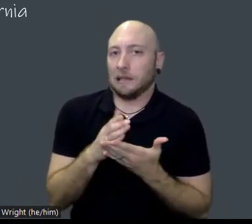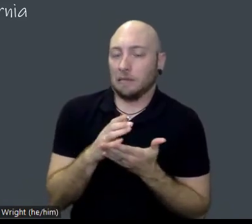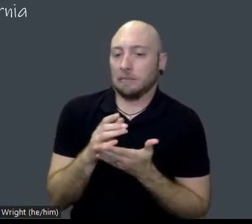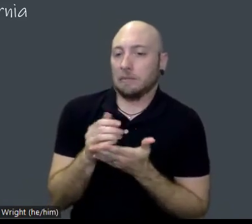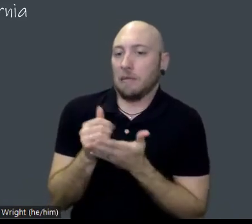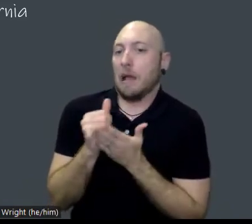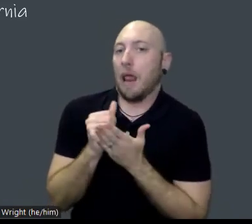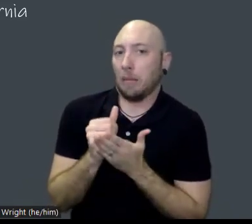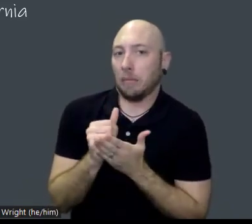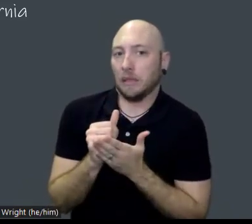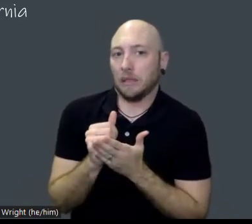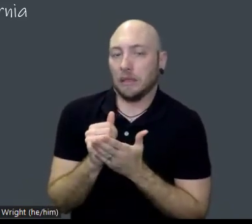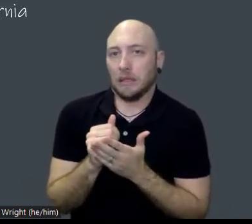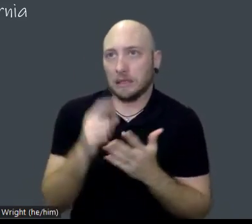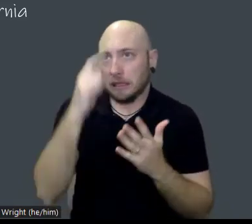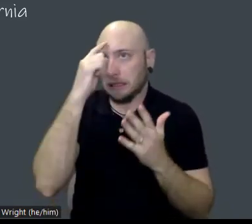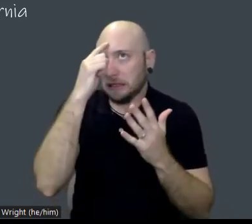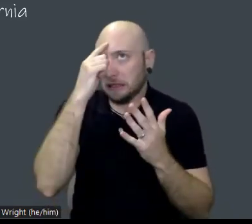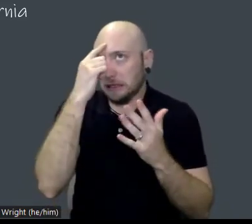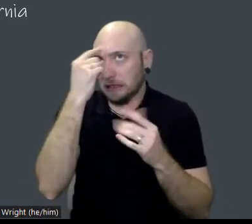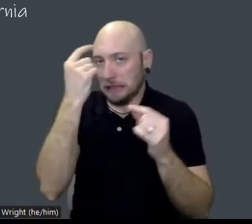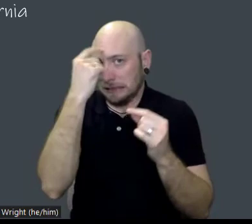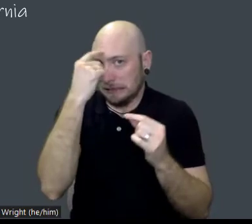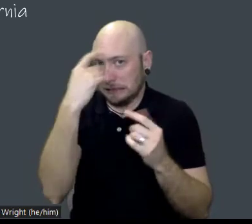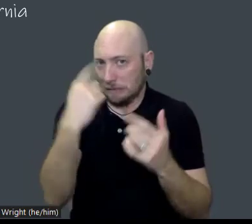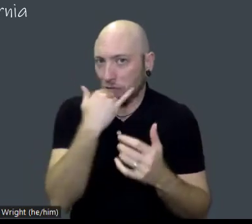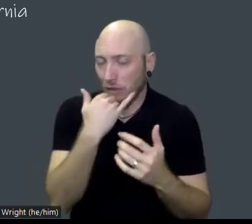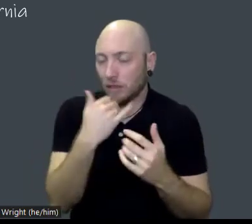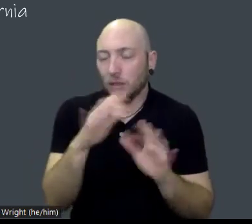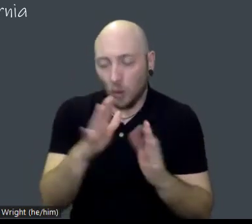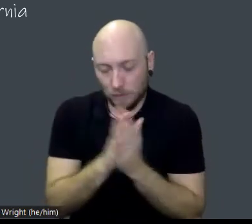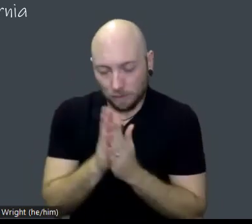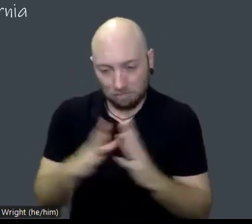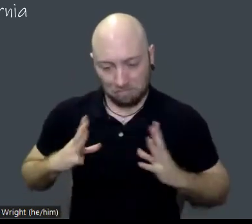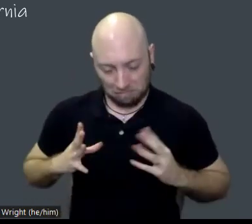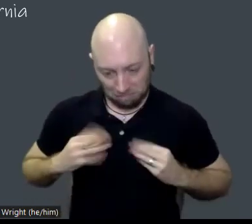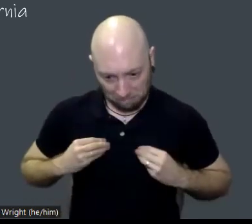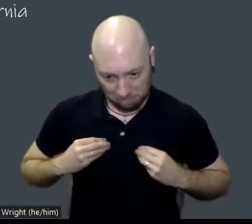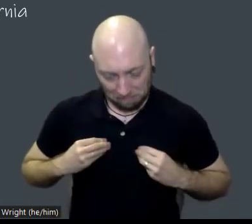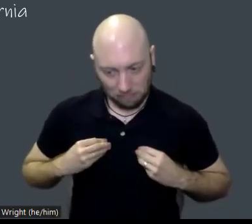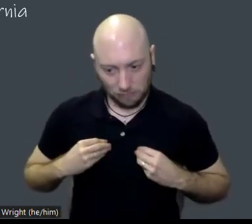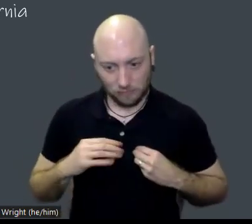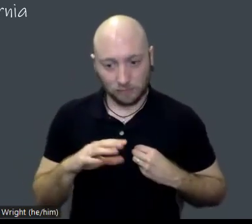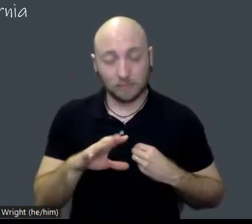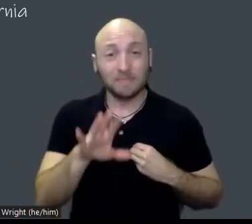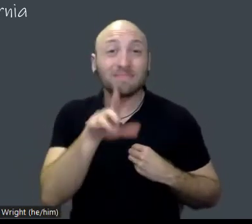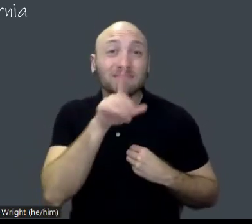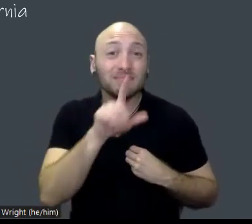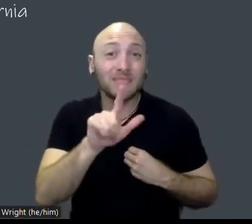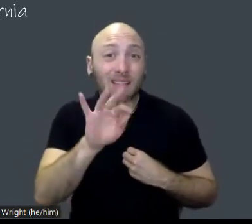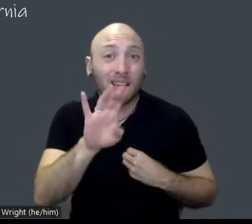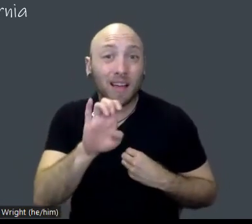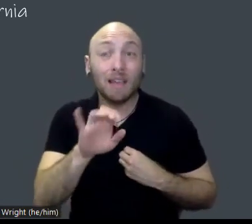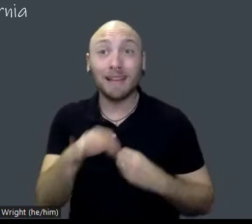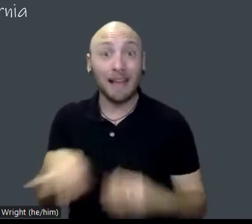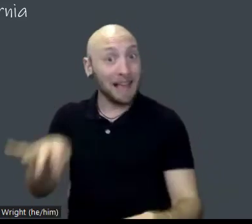like wires crossed. Um, so it's not perfect. Like life truly isn't going to be